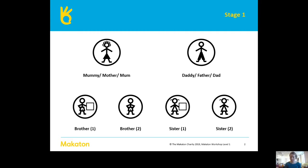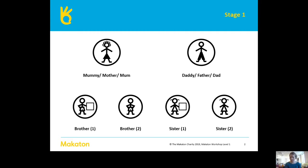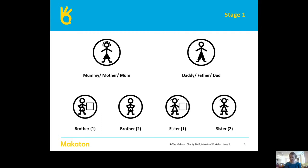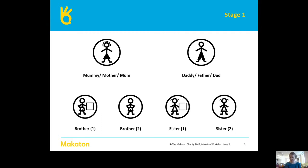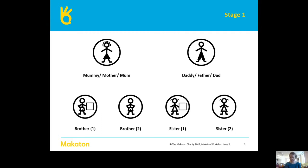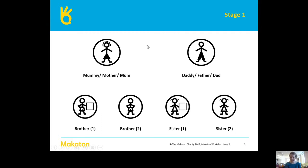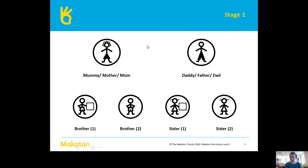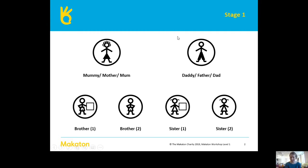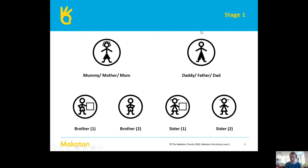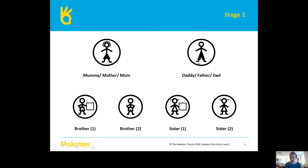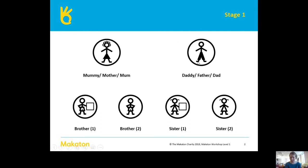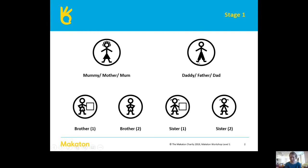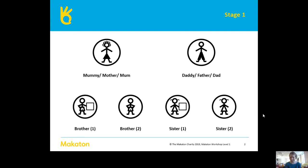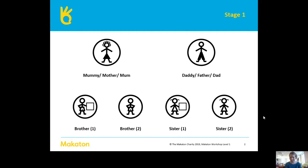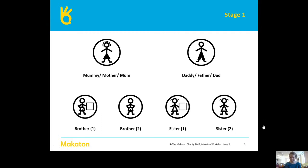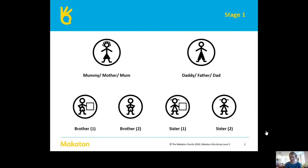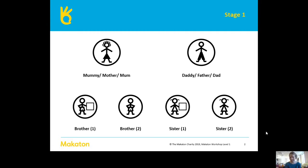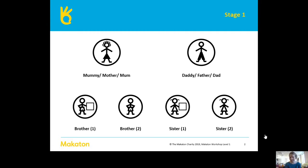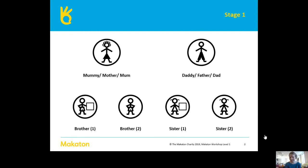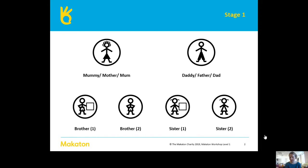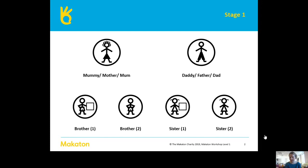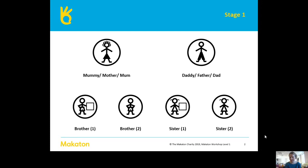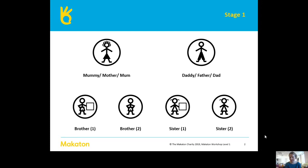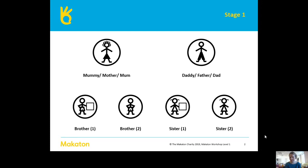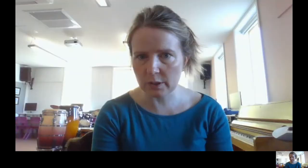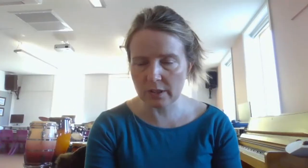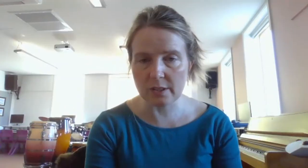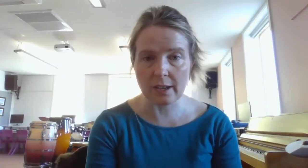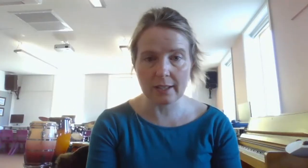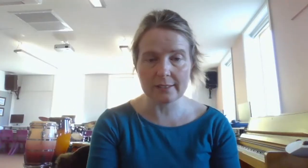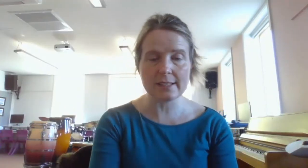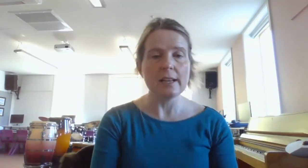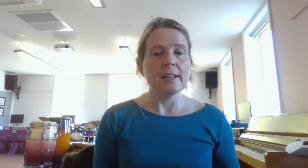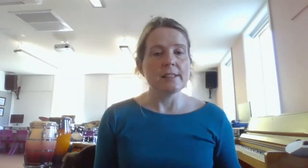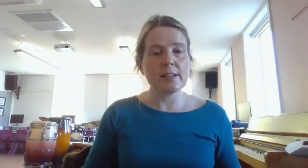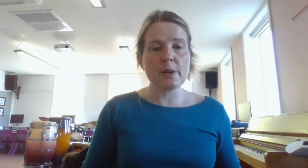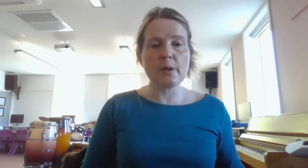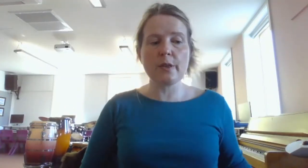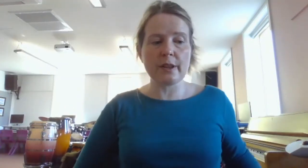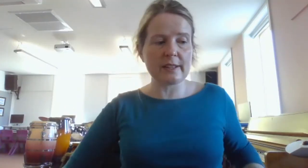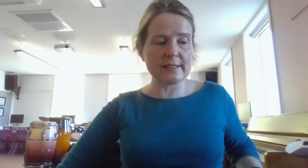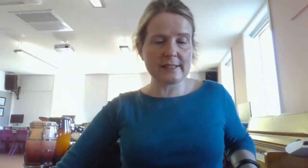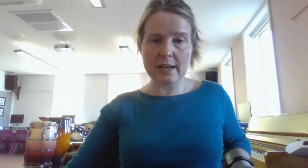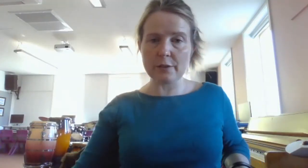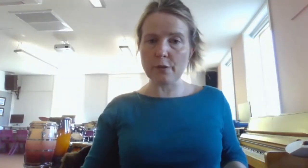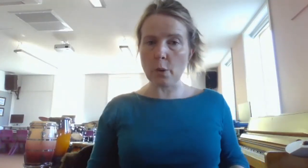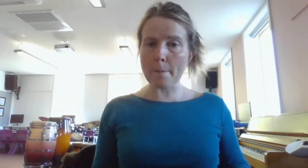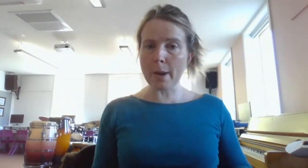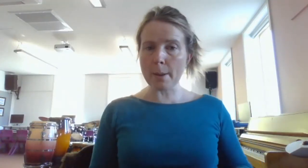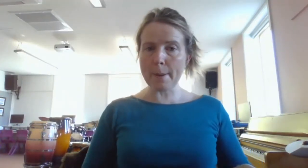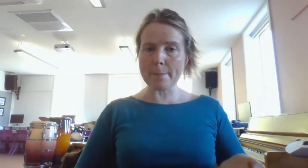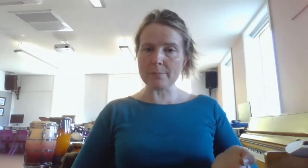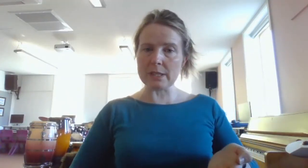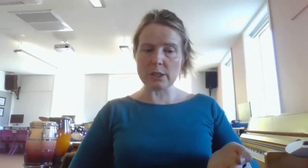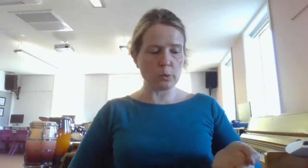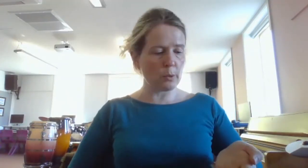on if you have the initial. So let's have a look at those signs. So the sign for mum, mummy or